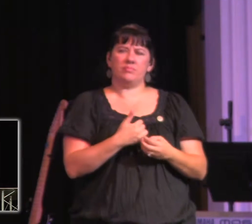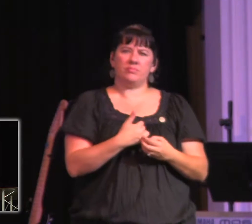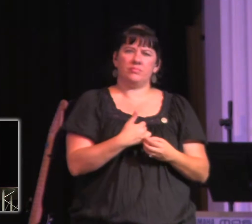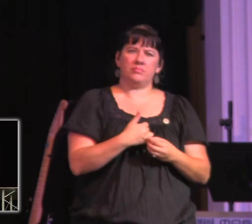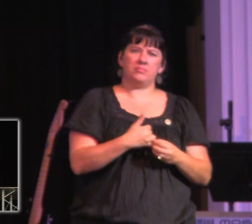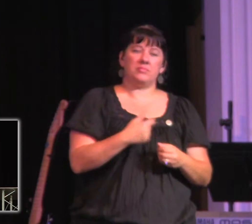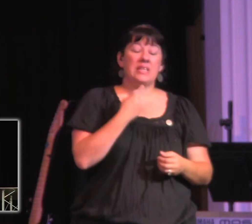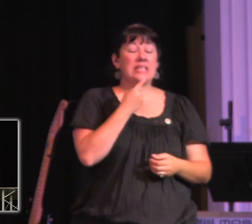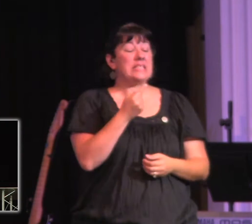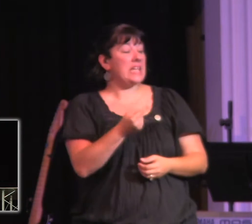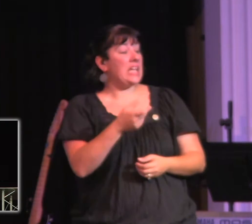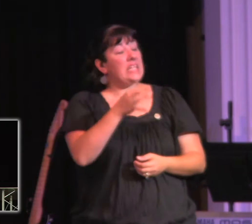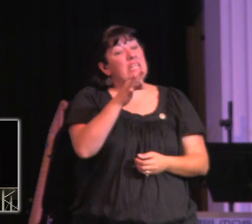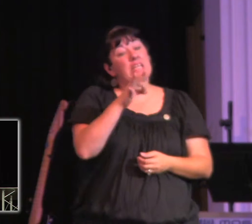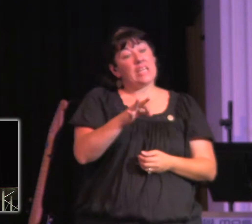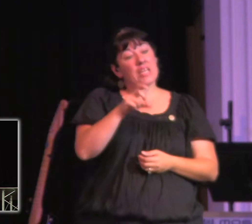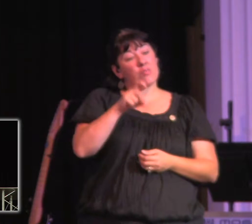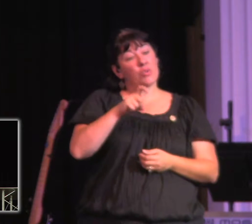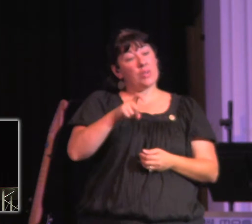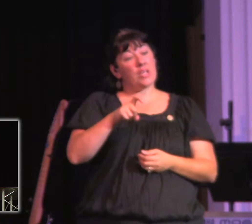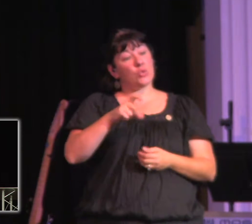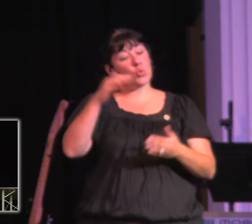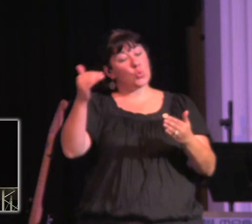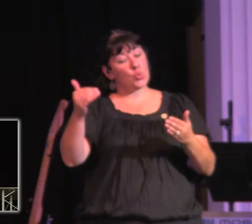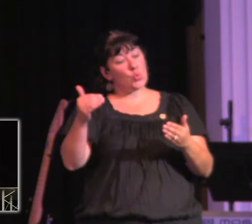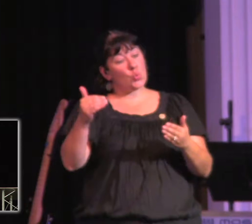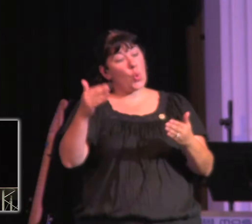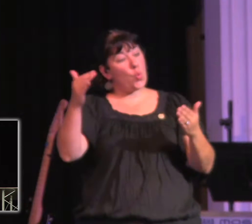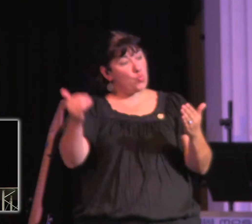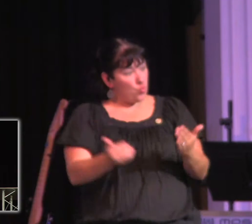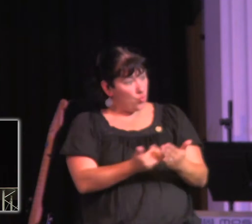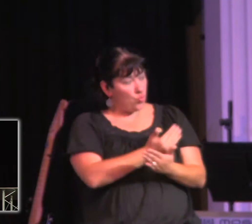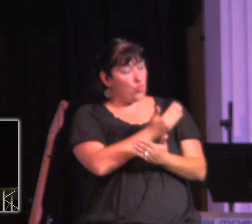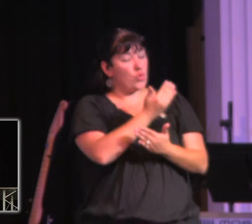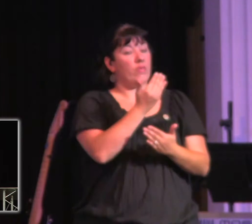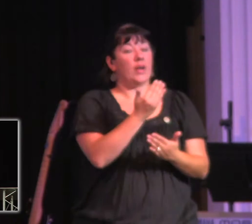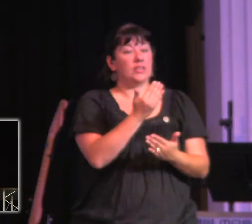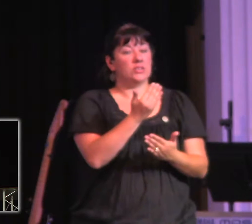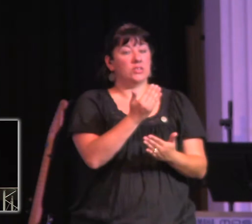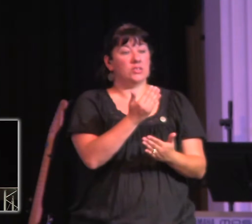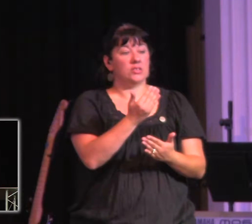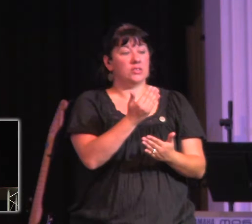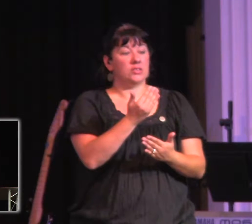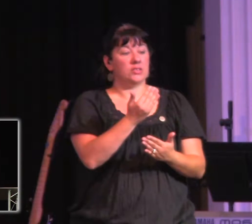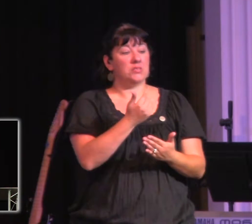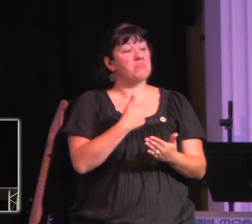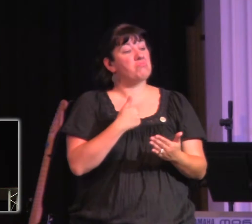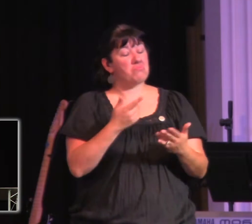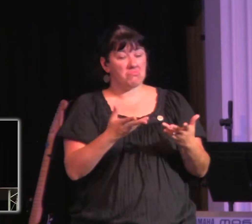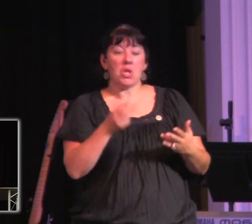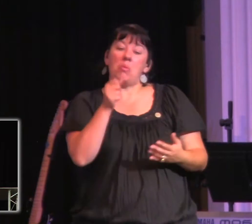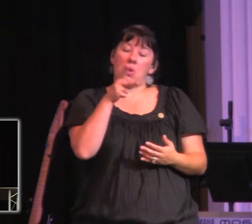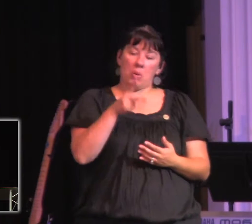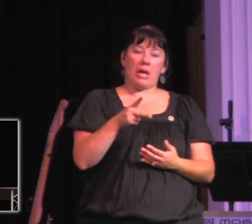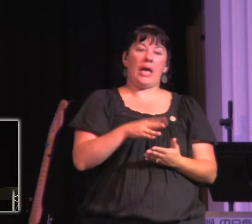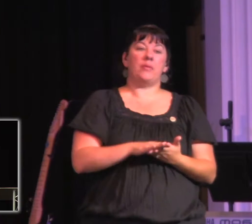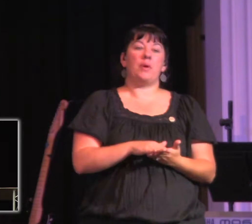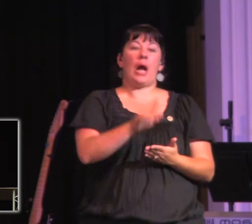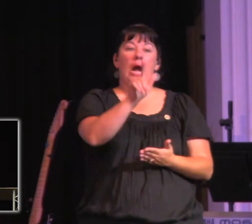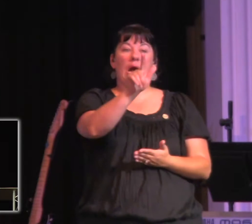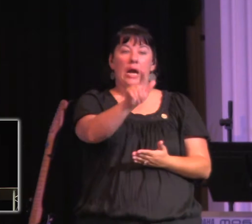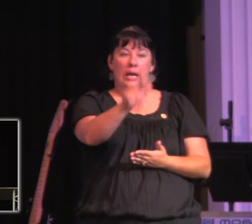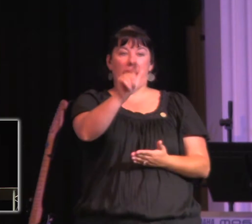is. Sounded like what I needed. So I clicked on it, and my computer crashed, and there went my